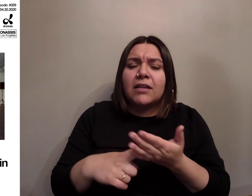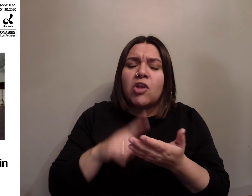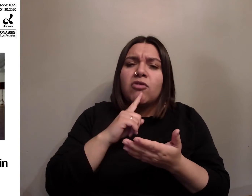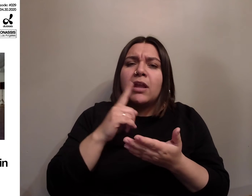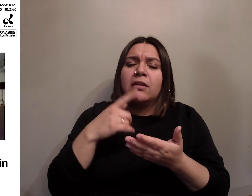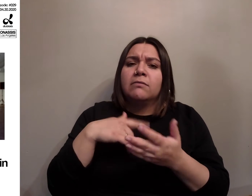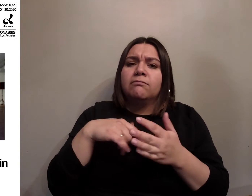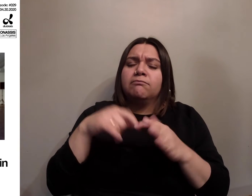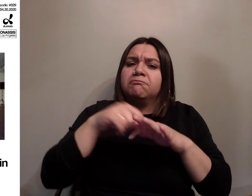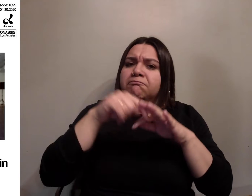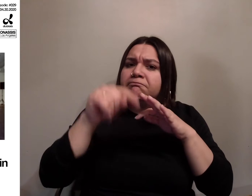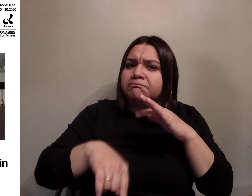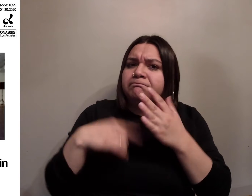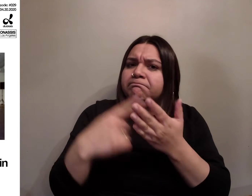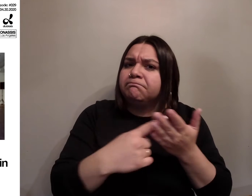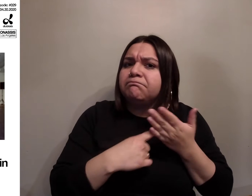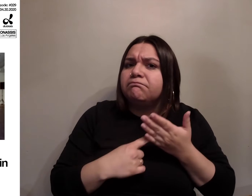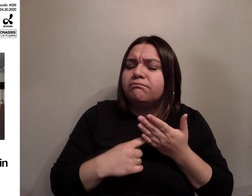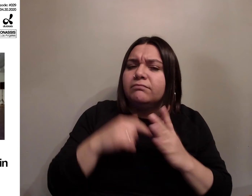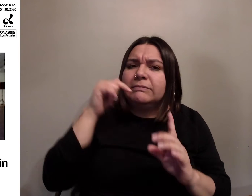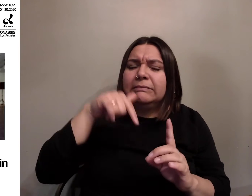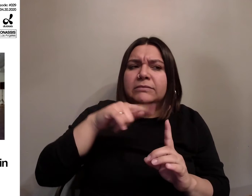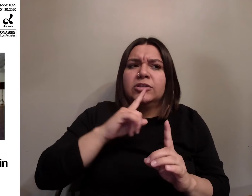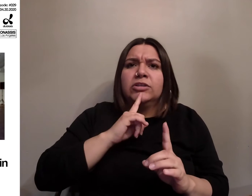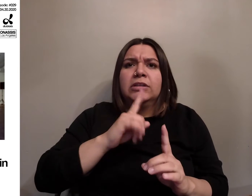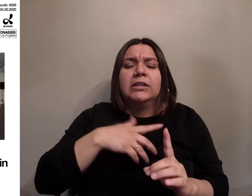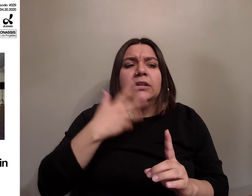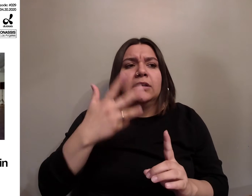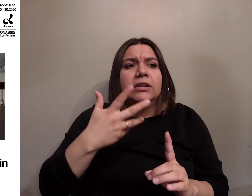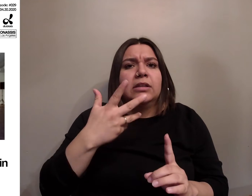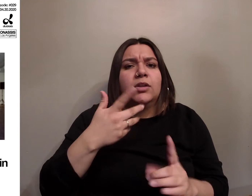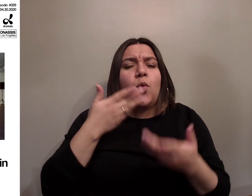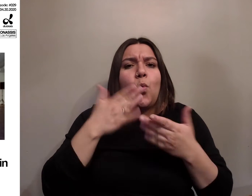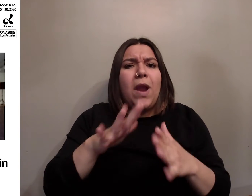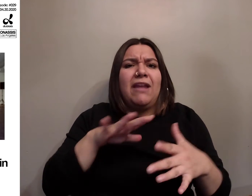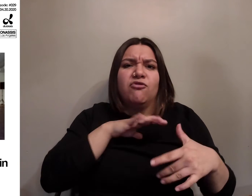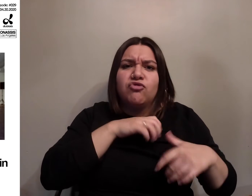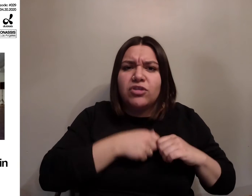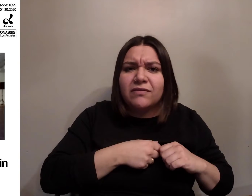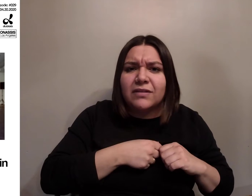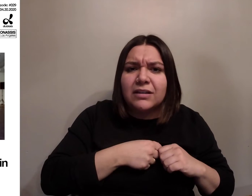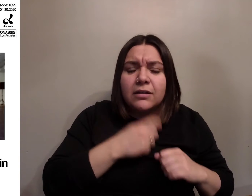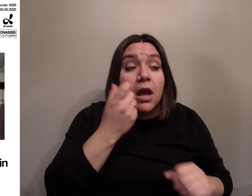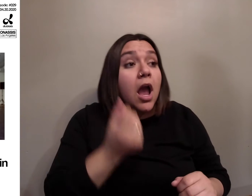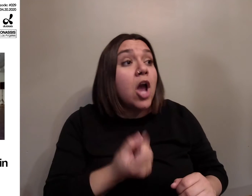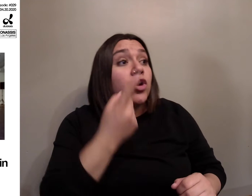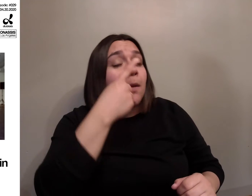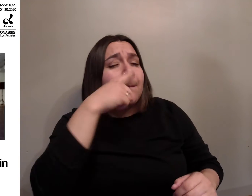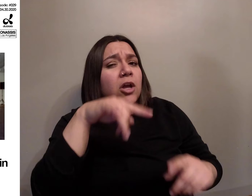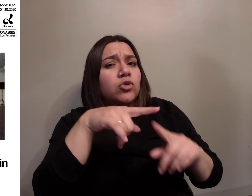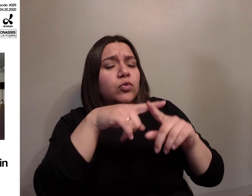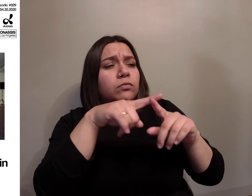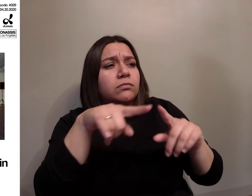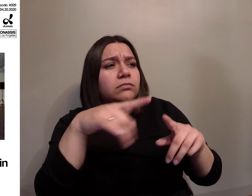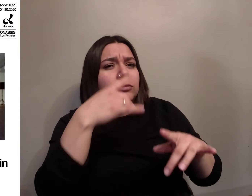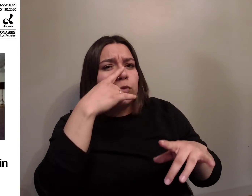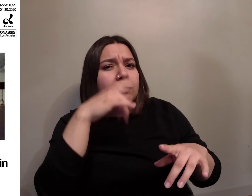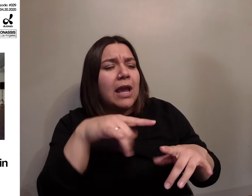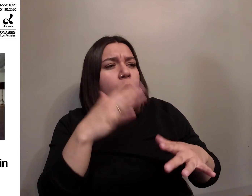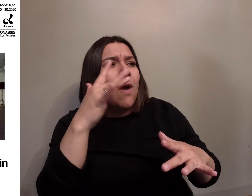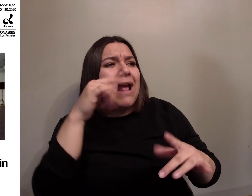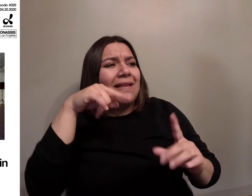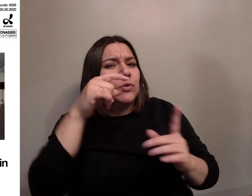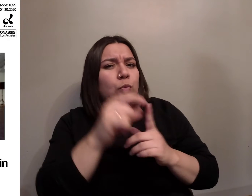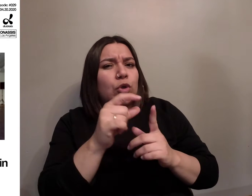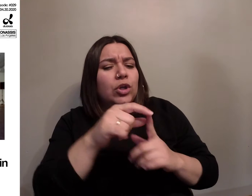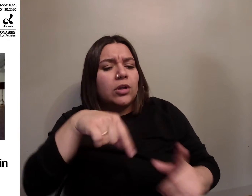Right. Queering just meaning thinking of ways that are normative,